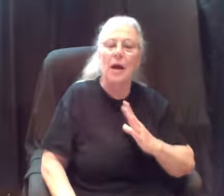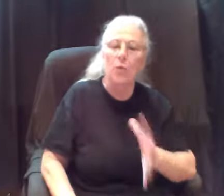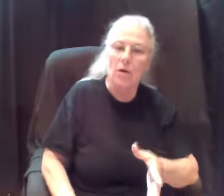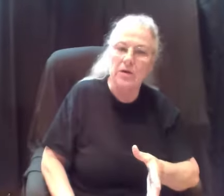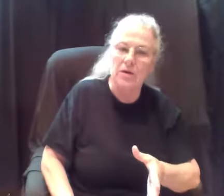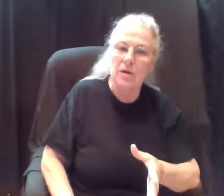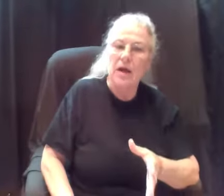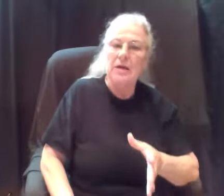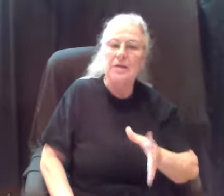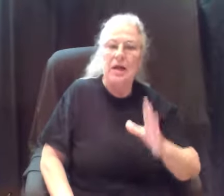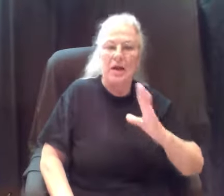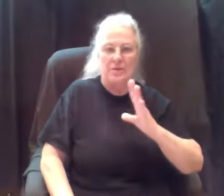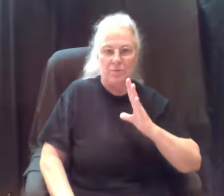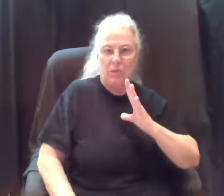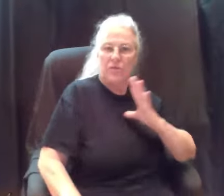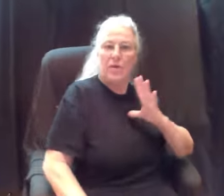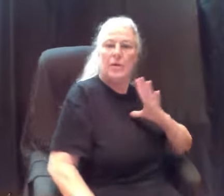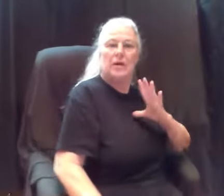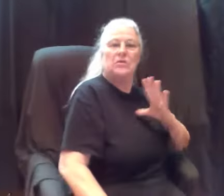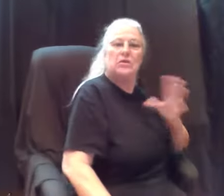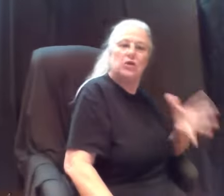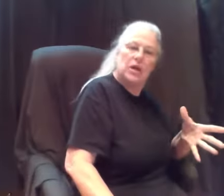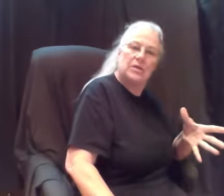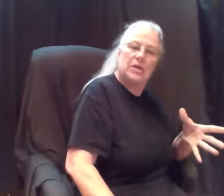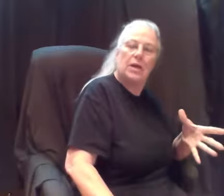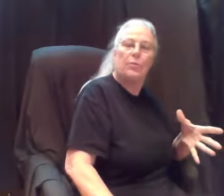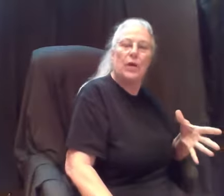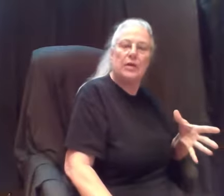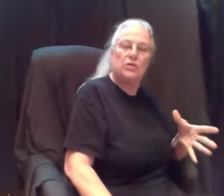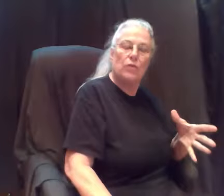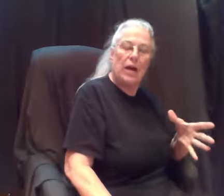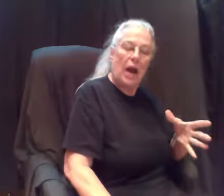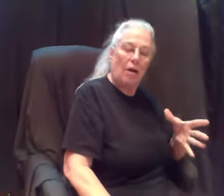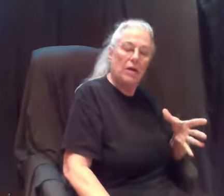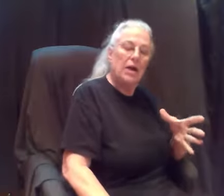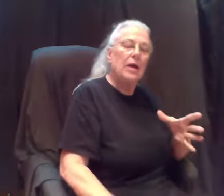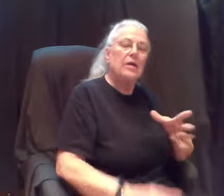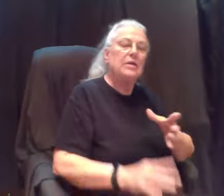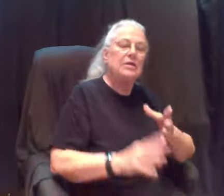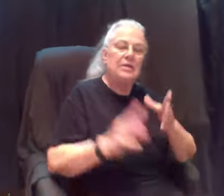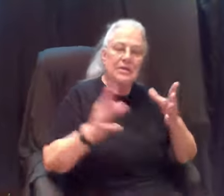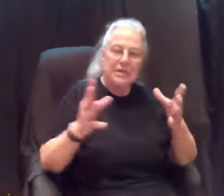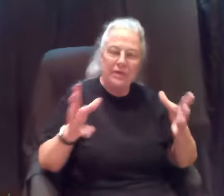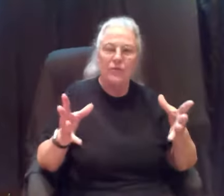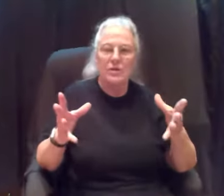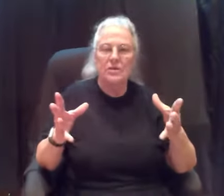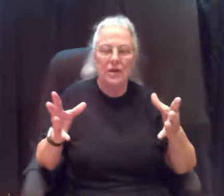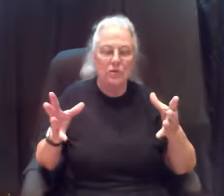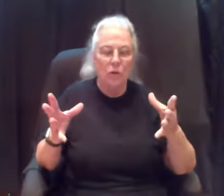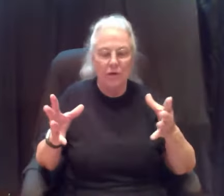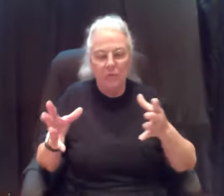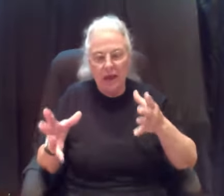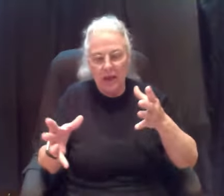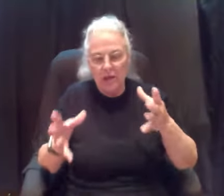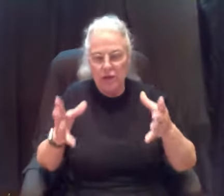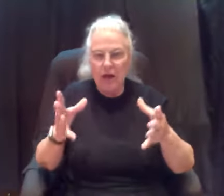going to take it's my thumb against the chest and bring it straight out. Different. So that's where English kind of